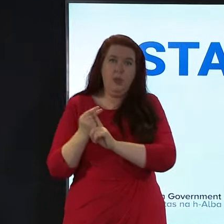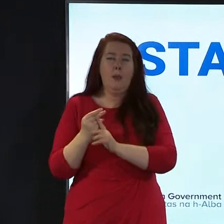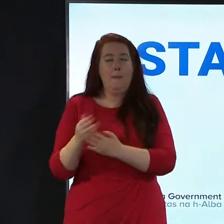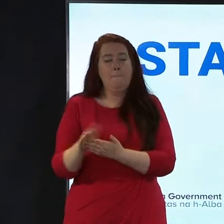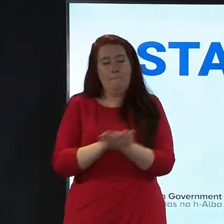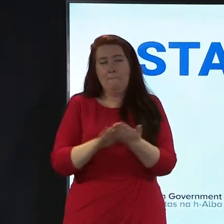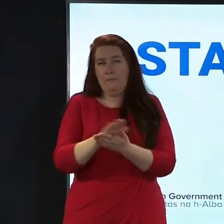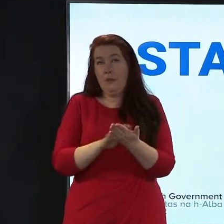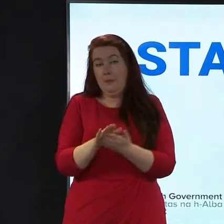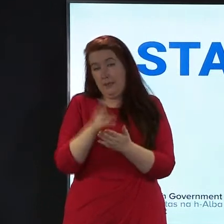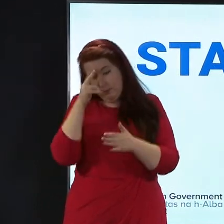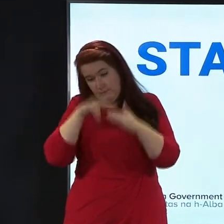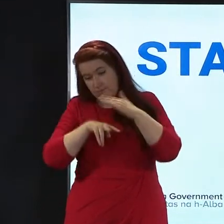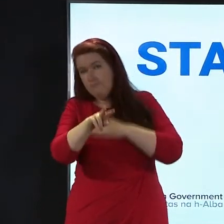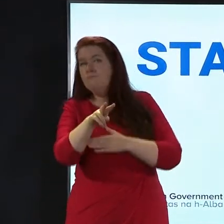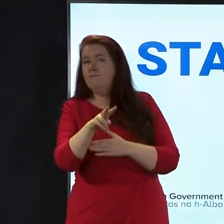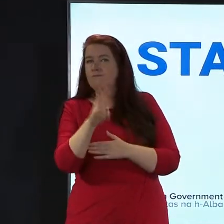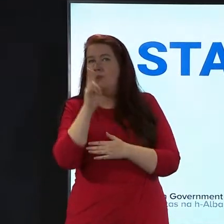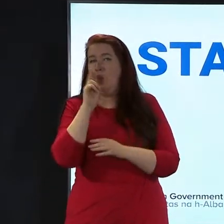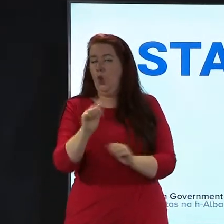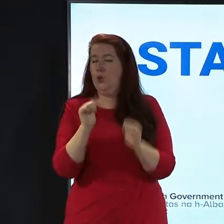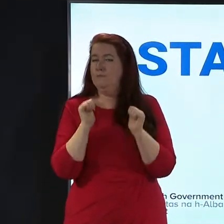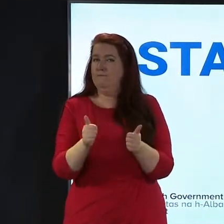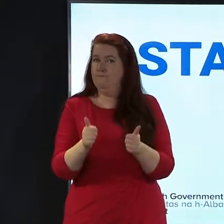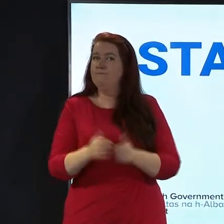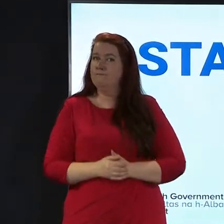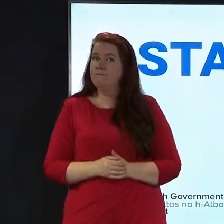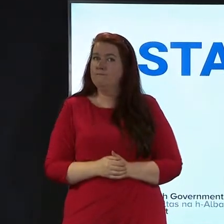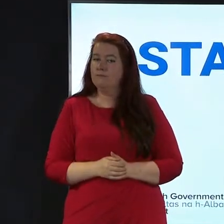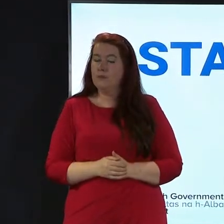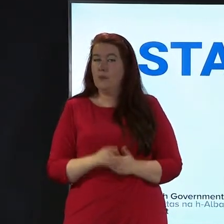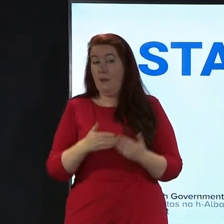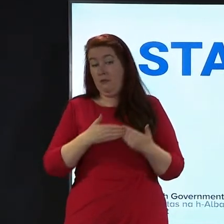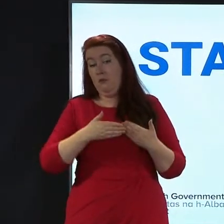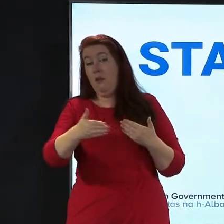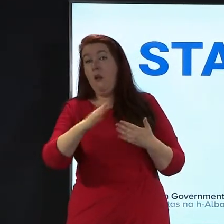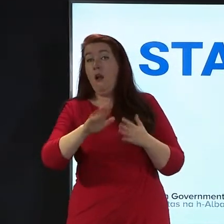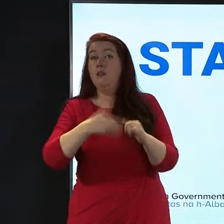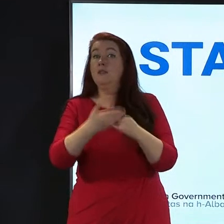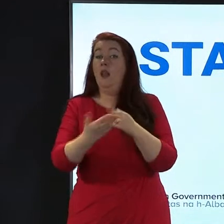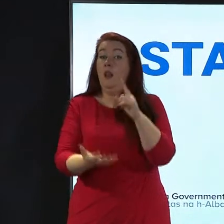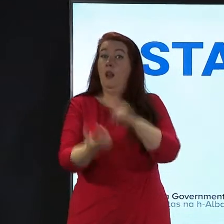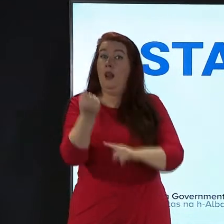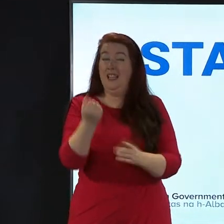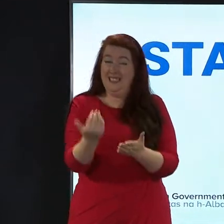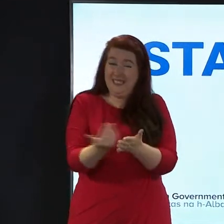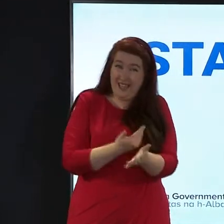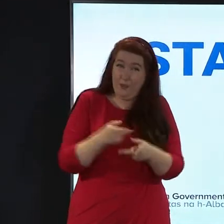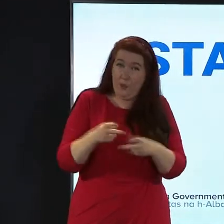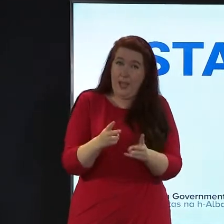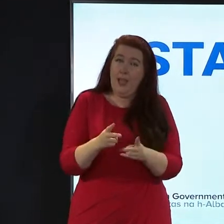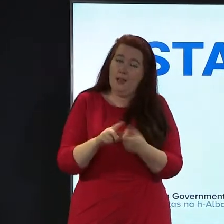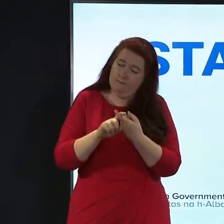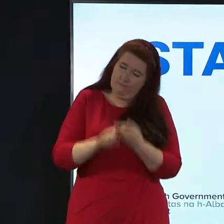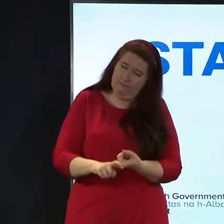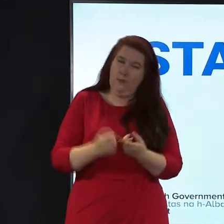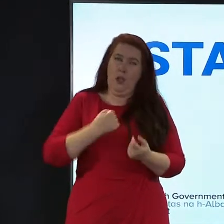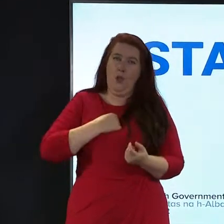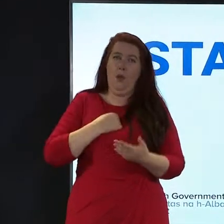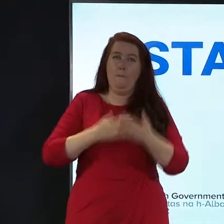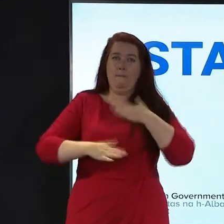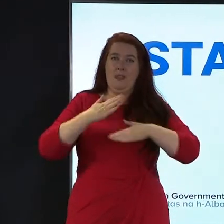projected outlook is a good and a positive one. But how safely we get from here to there depends on what we all do right now. So please remember